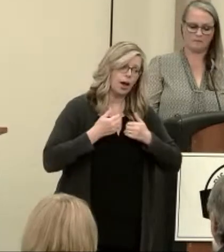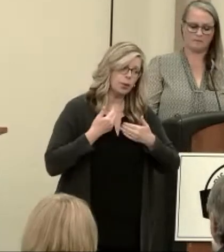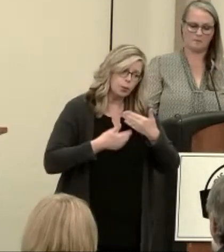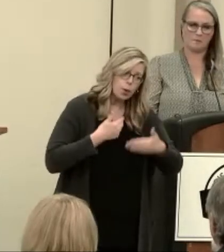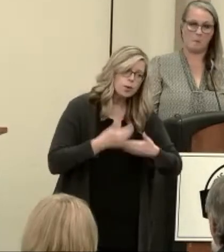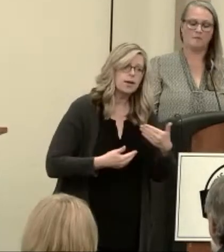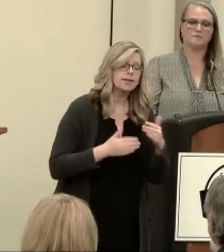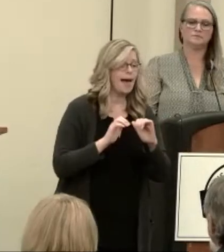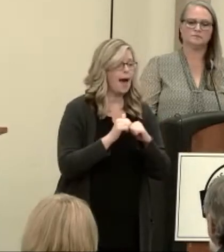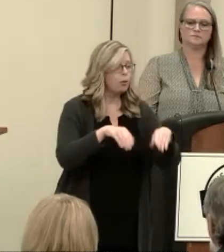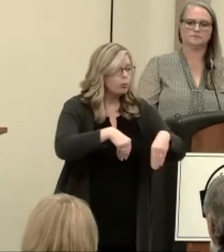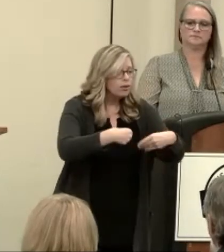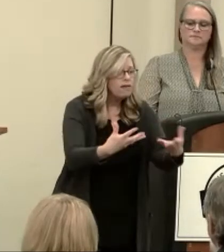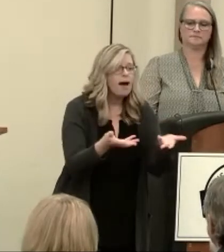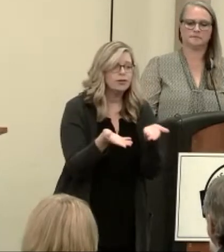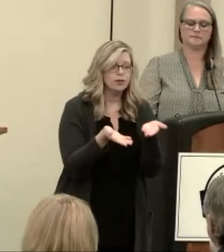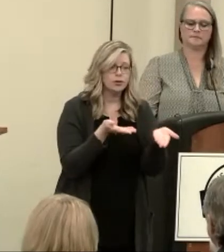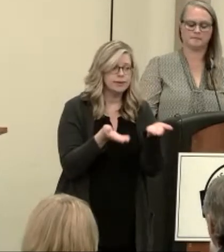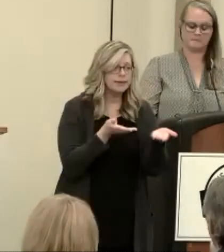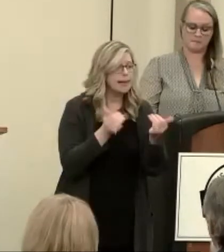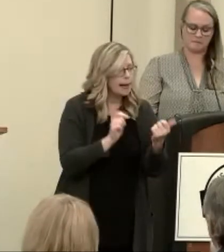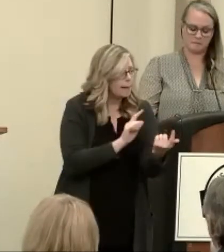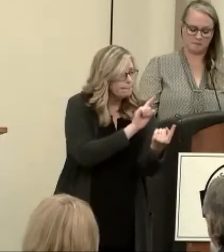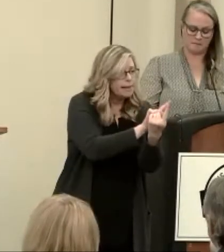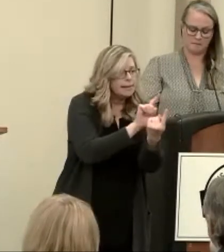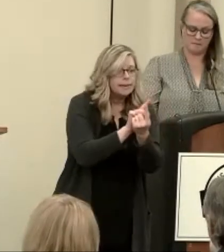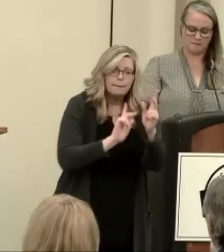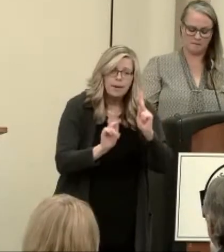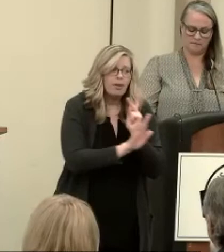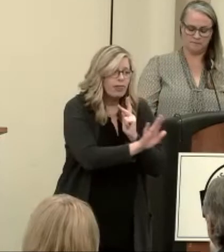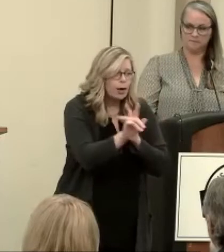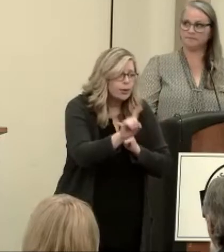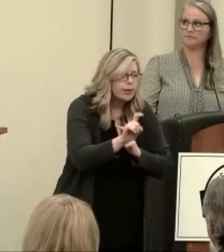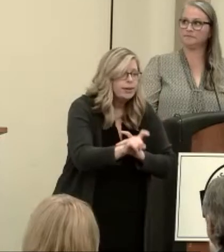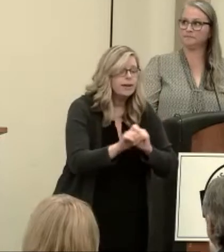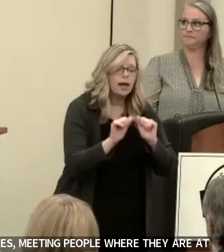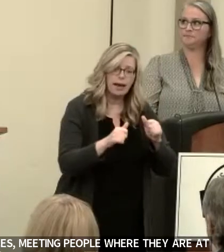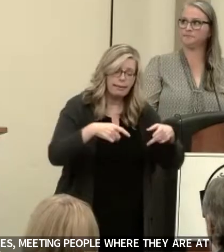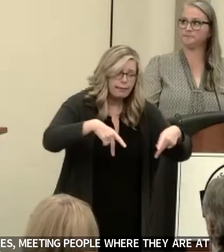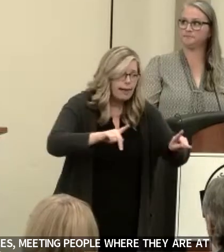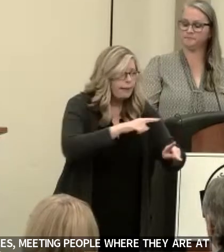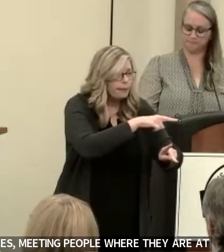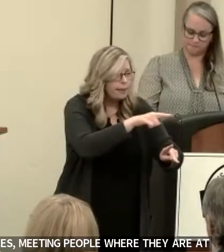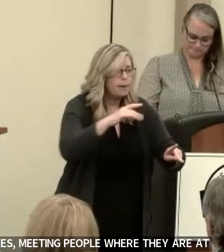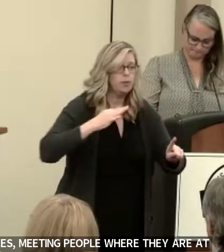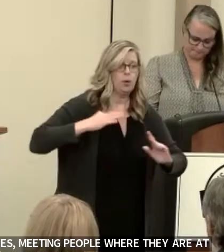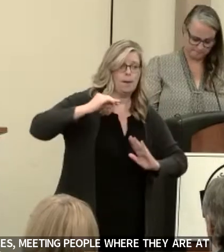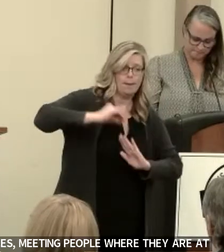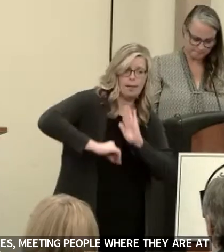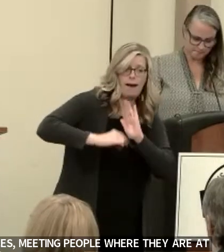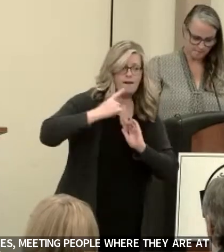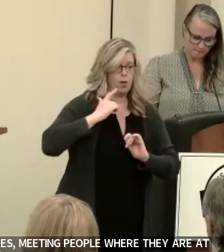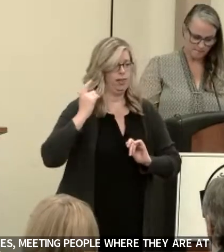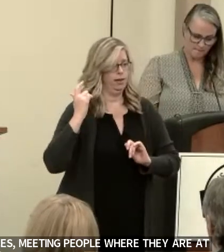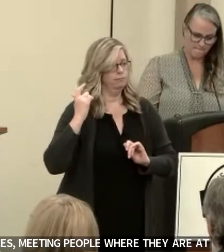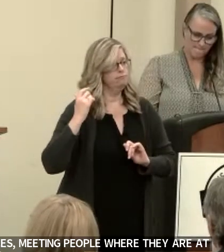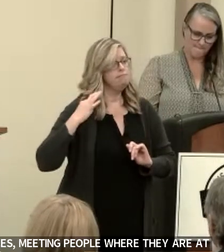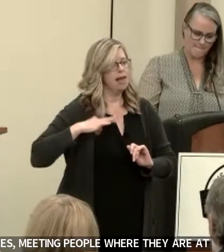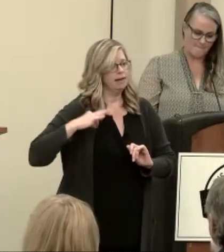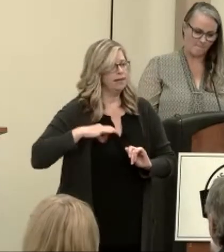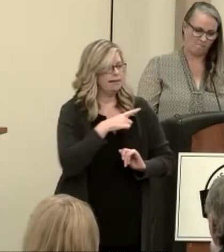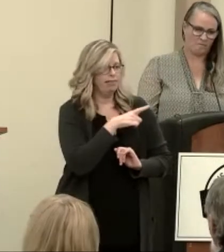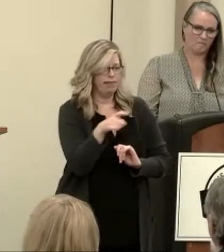rolling out the services, meeting people where they're at, and allowing people to apply for the benefits that they deserve at a more